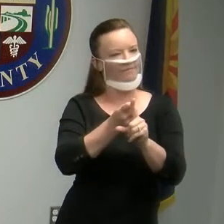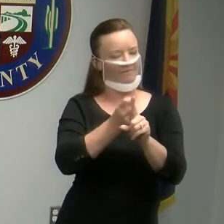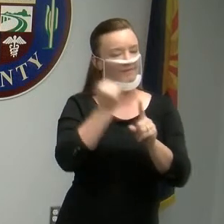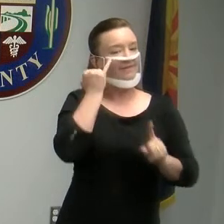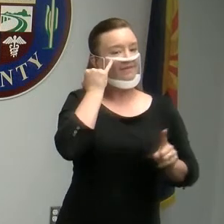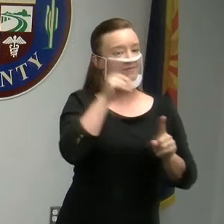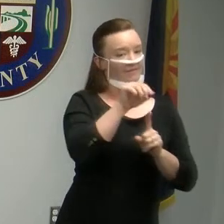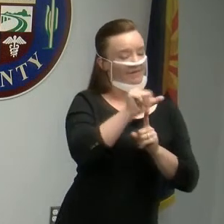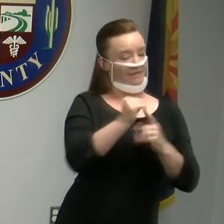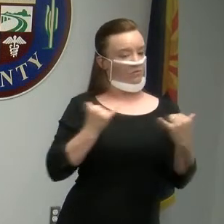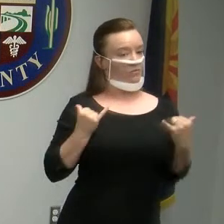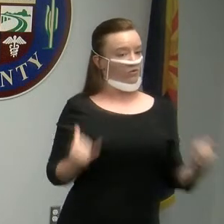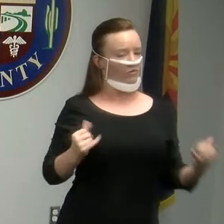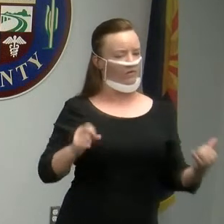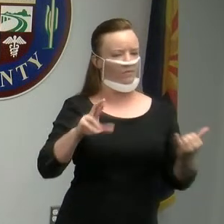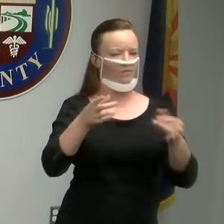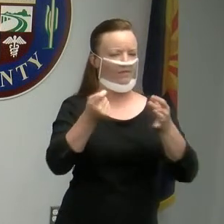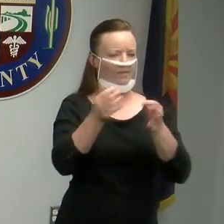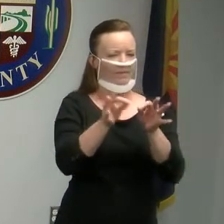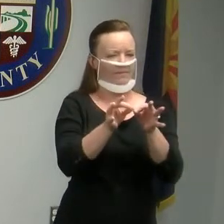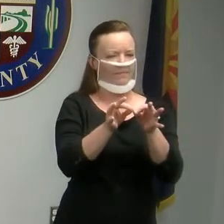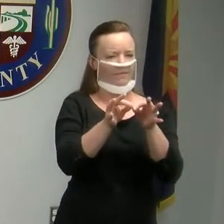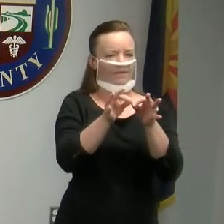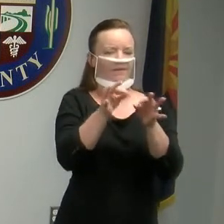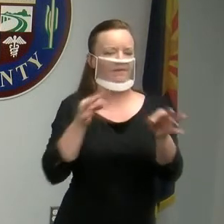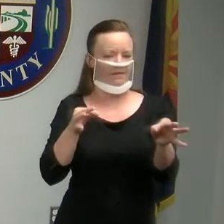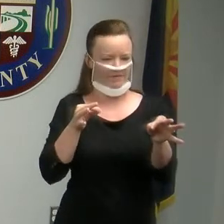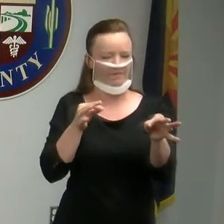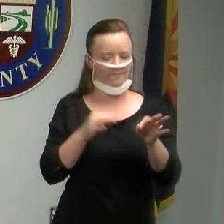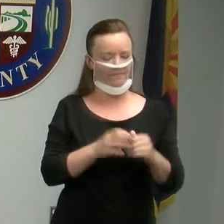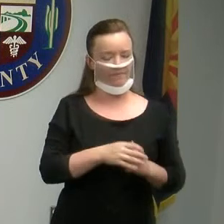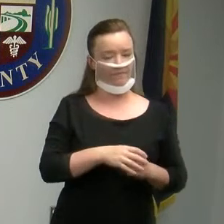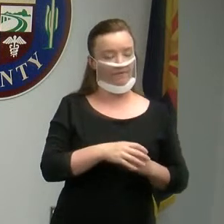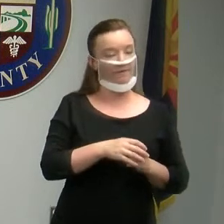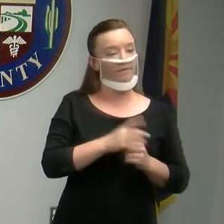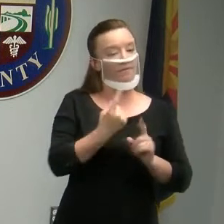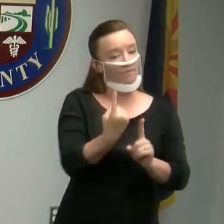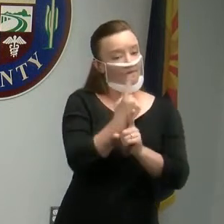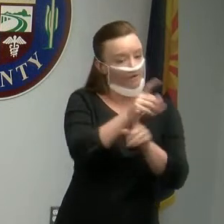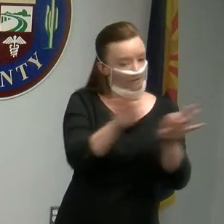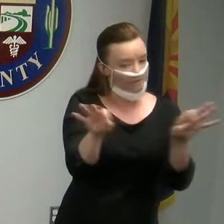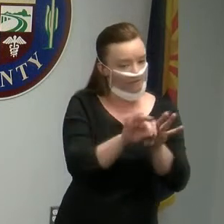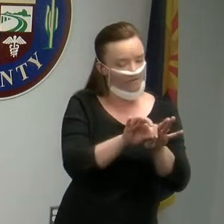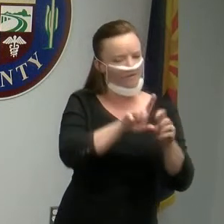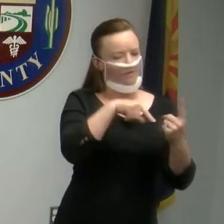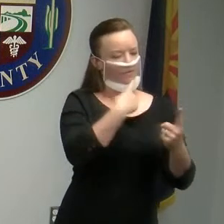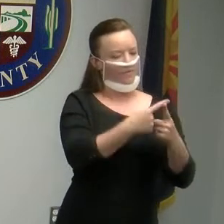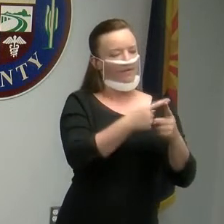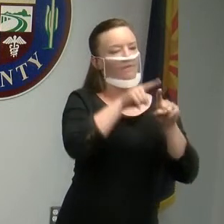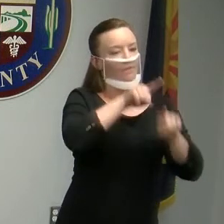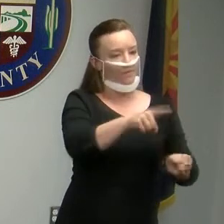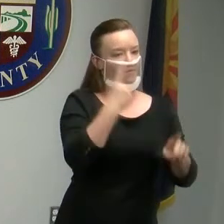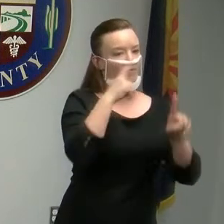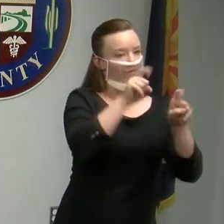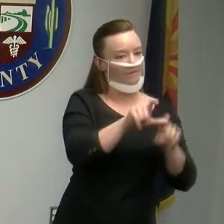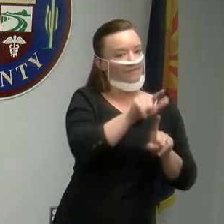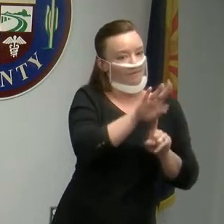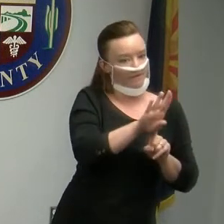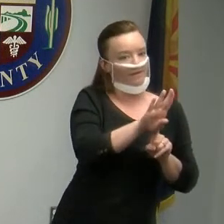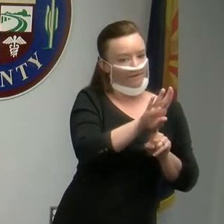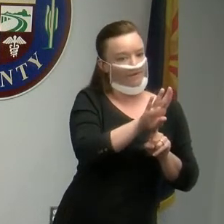is, particularly the time it takes for when someone gets their lab drawn to when it's reported to public